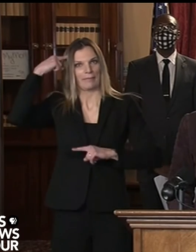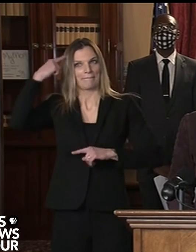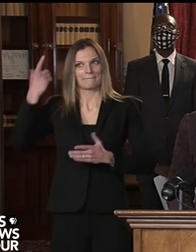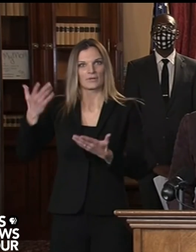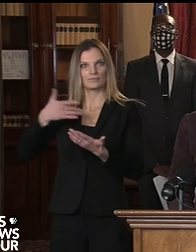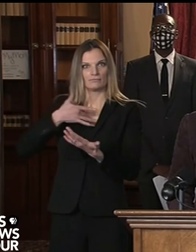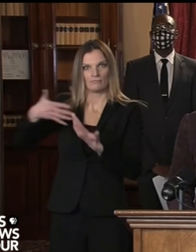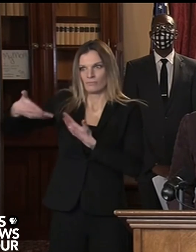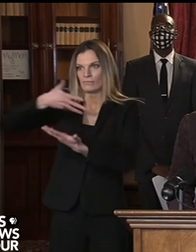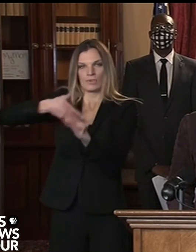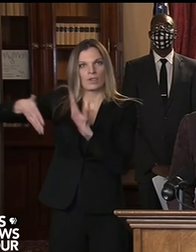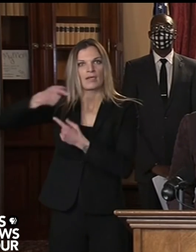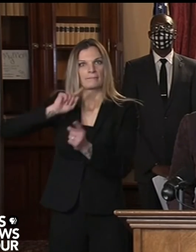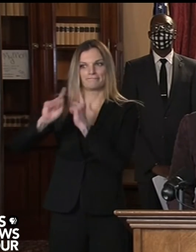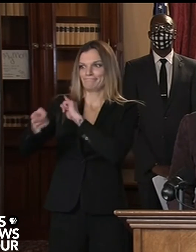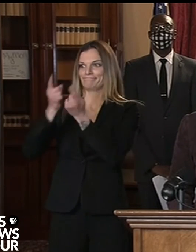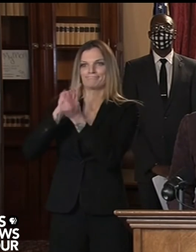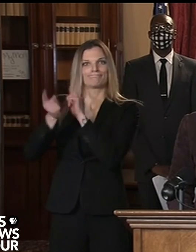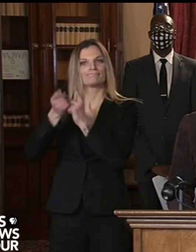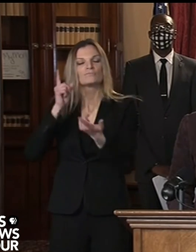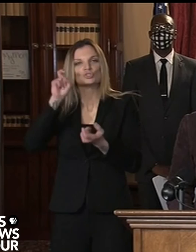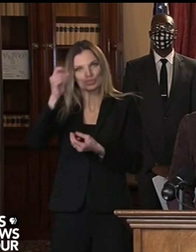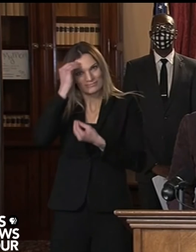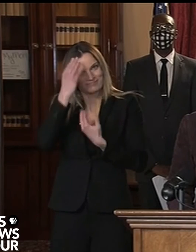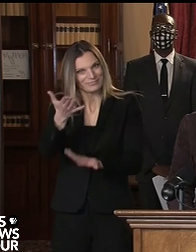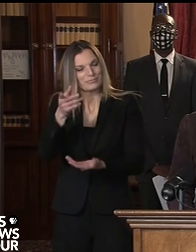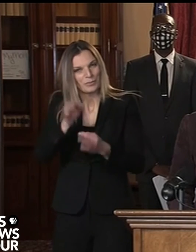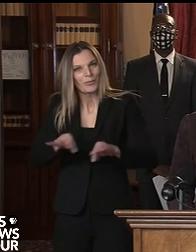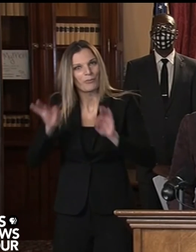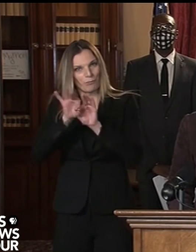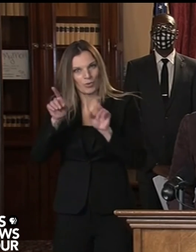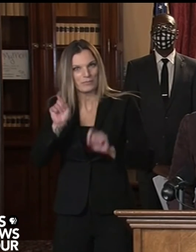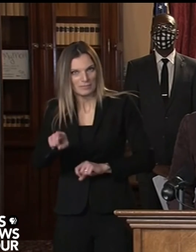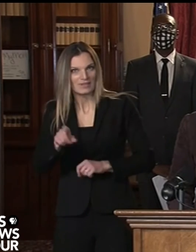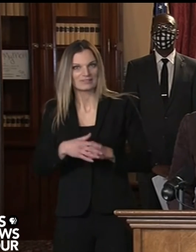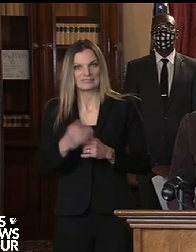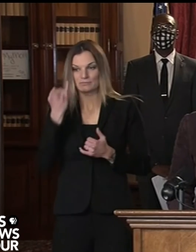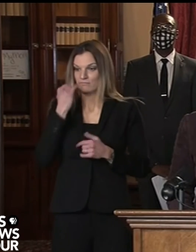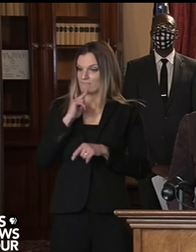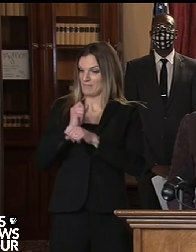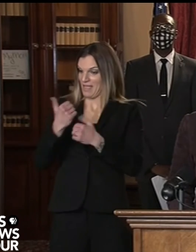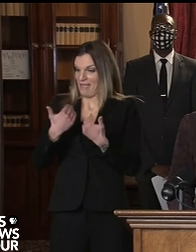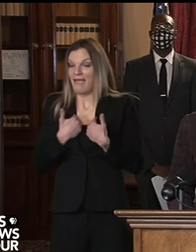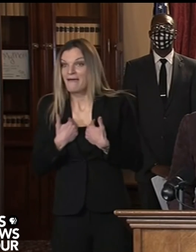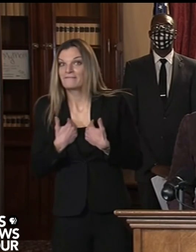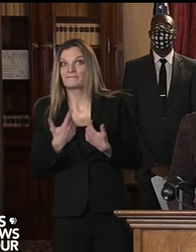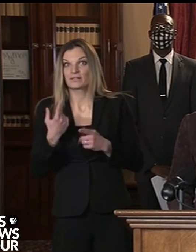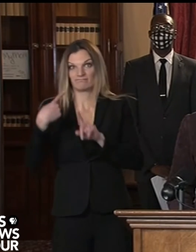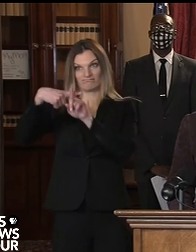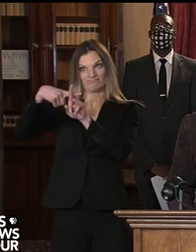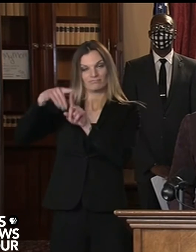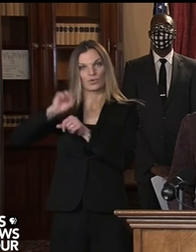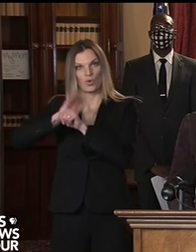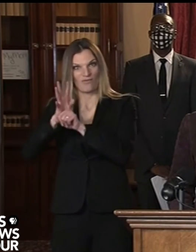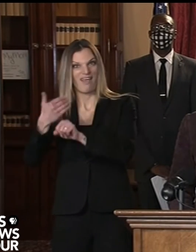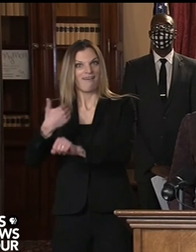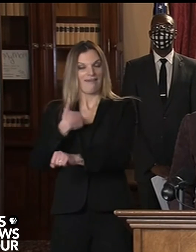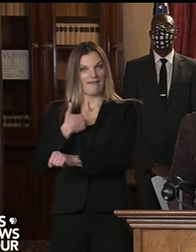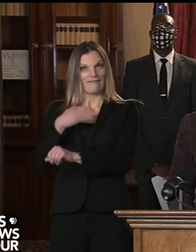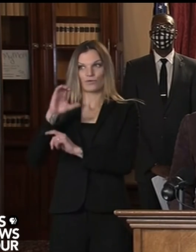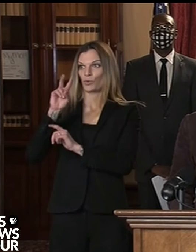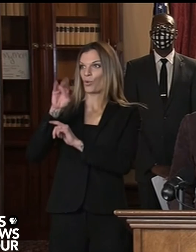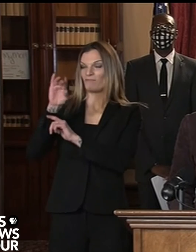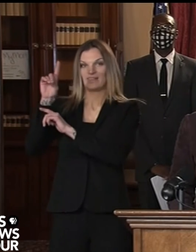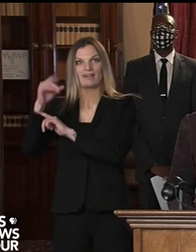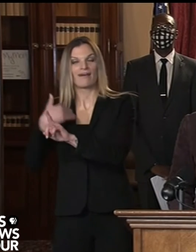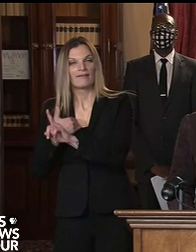so I feel very strongly that anyone in these positions who has a positive test should have